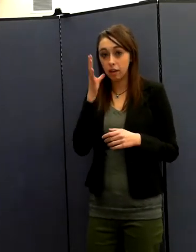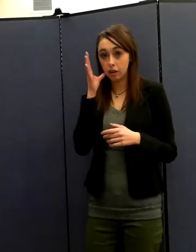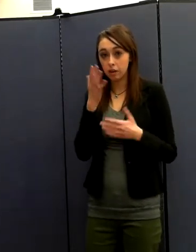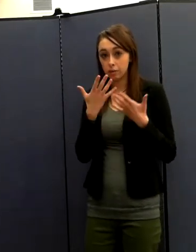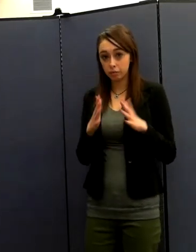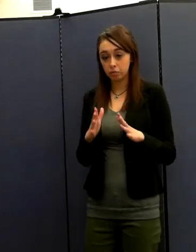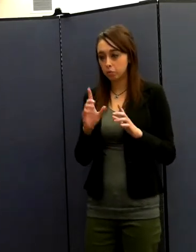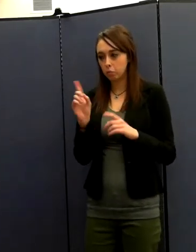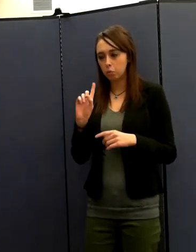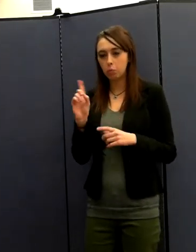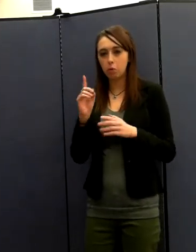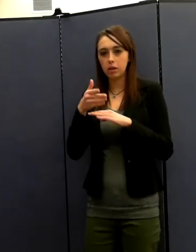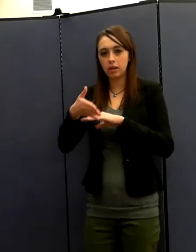The